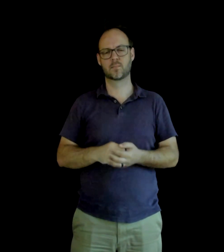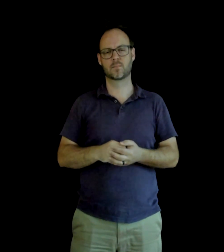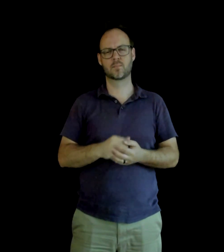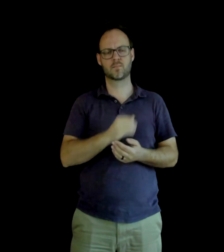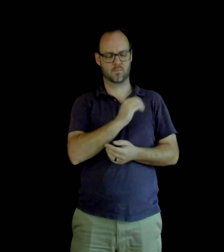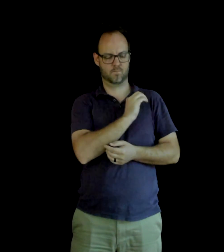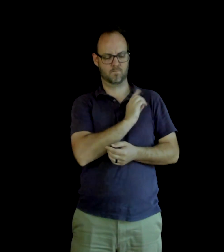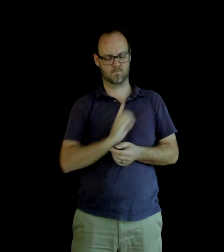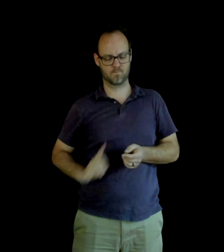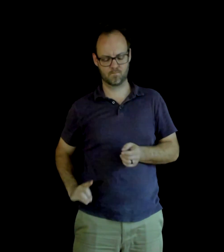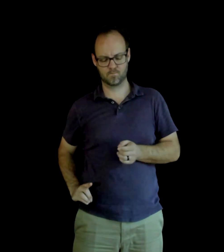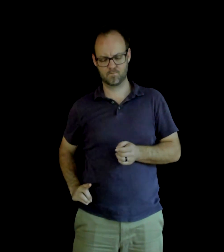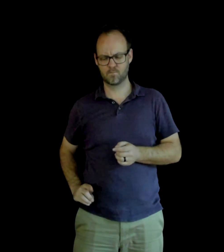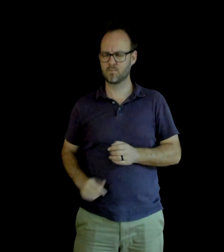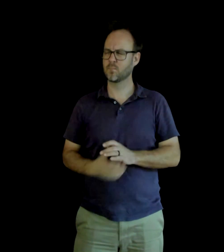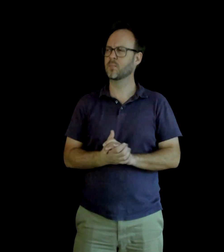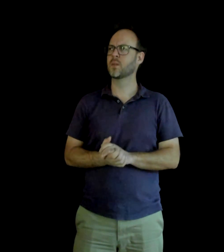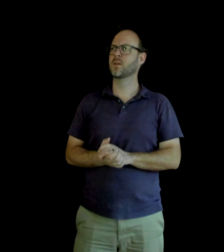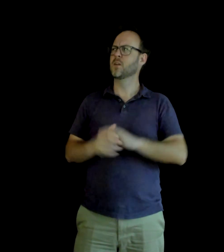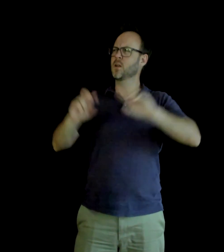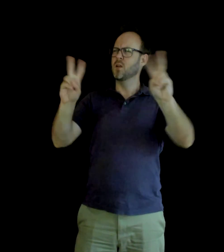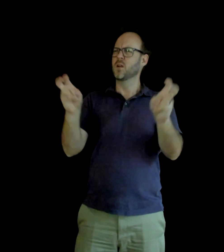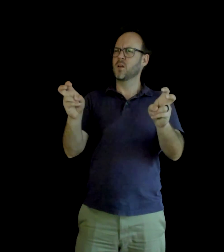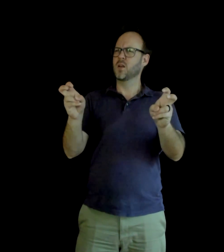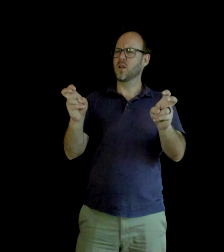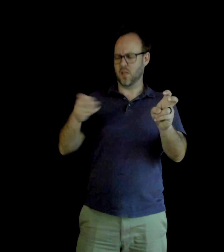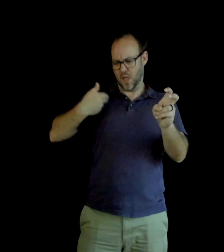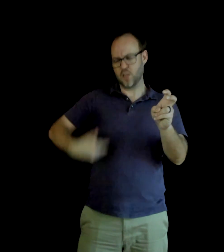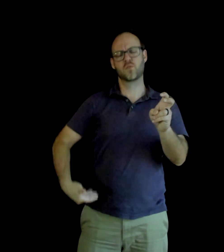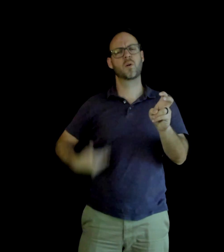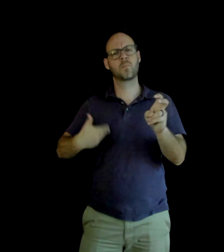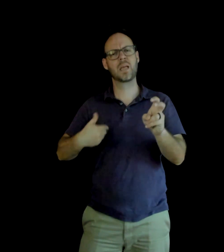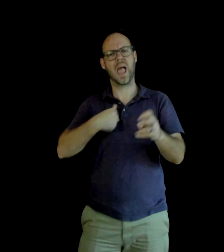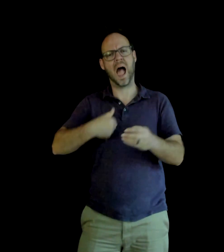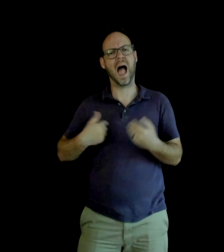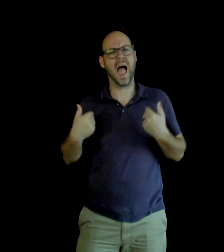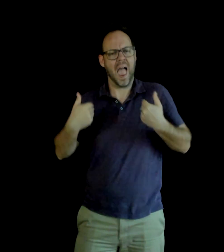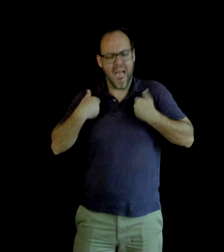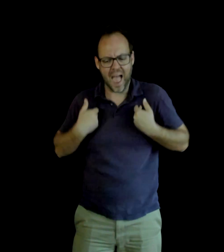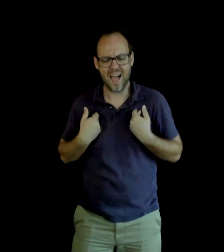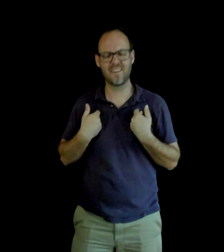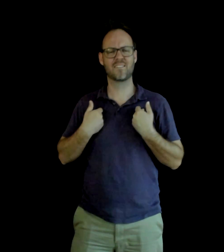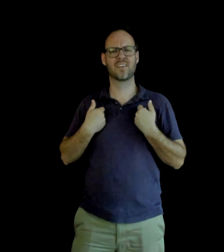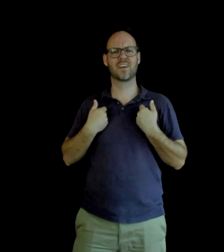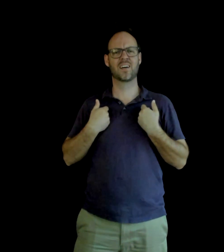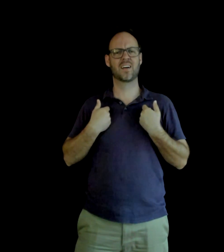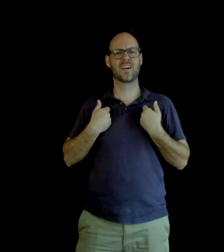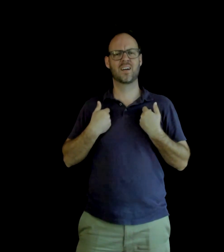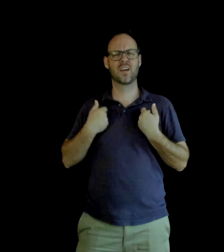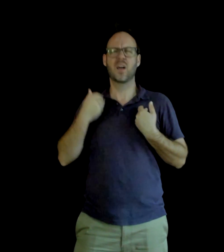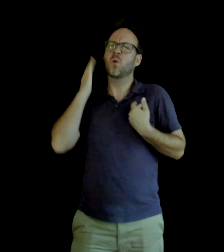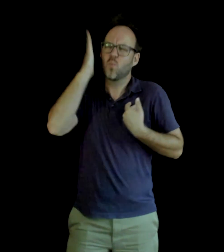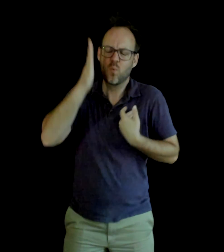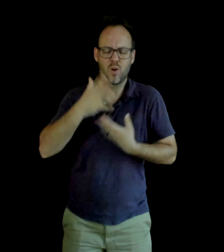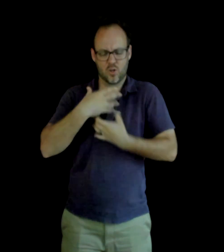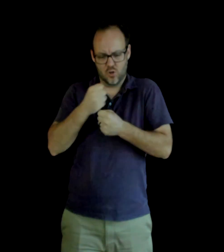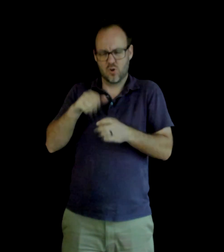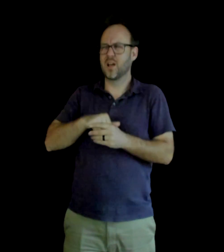patient endurance. But as for me, I have and will trust in your steadfast